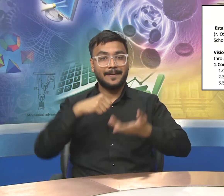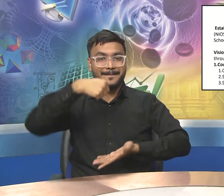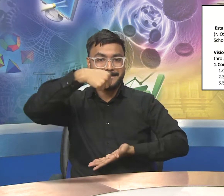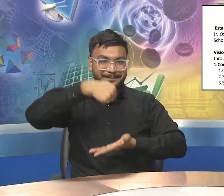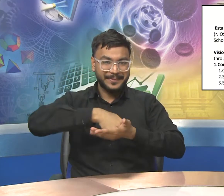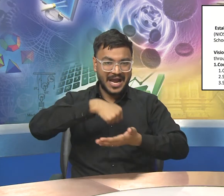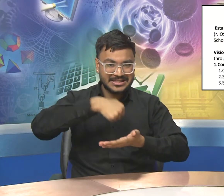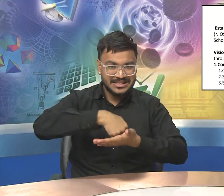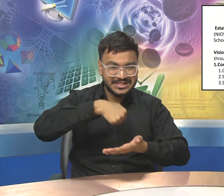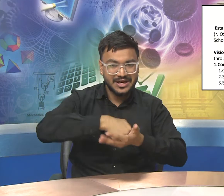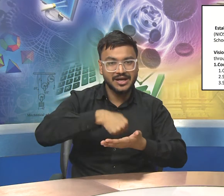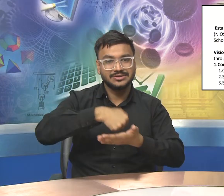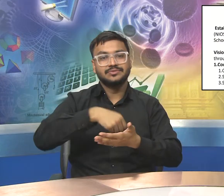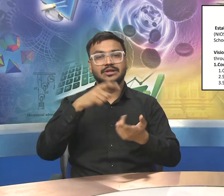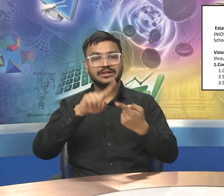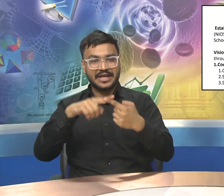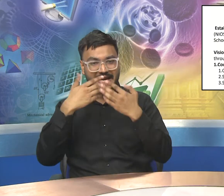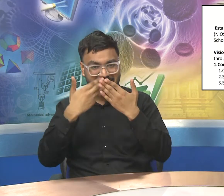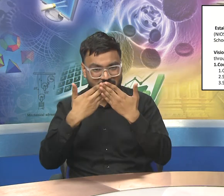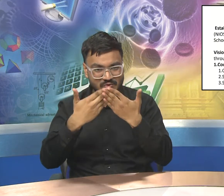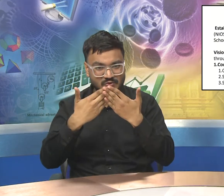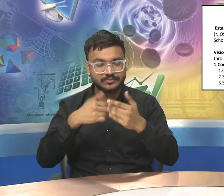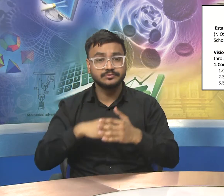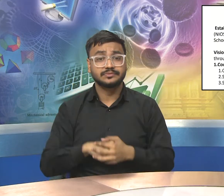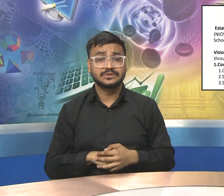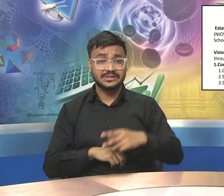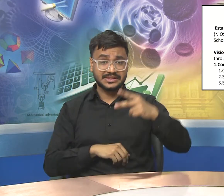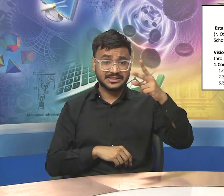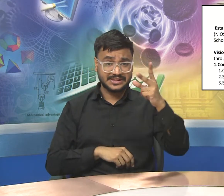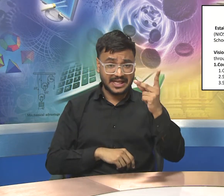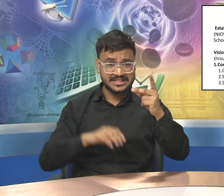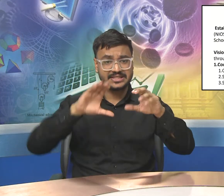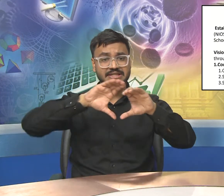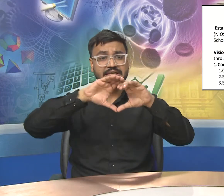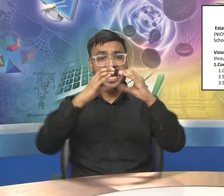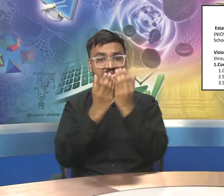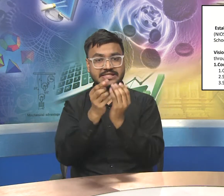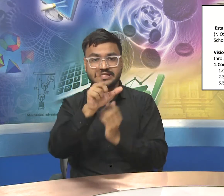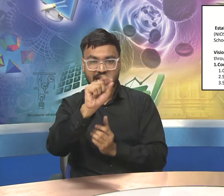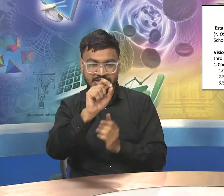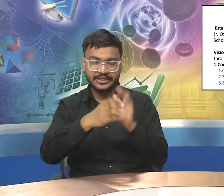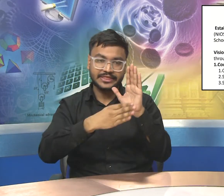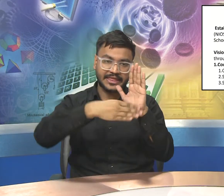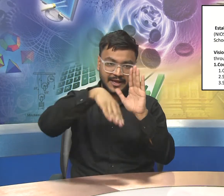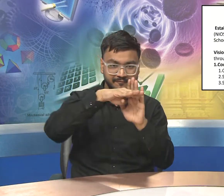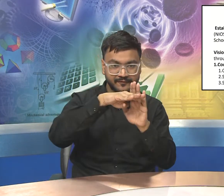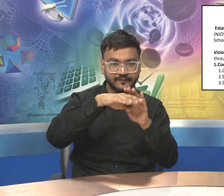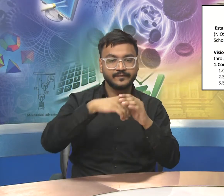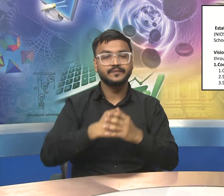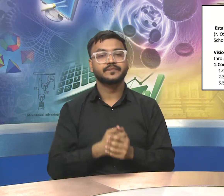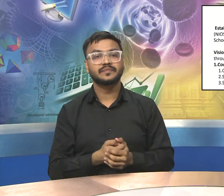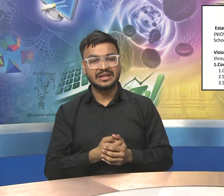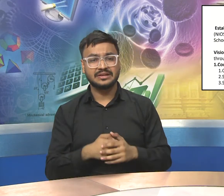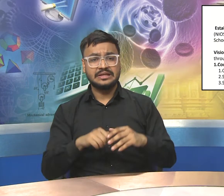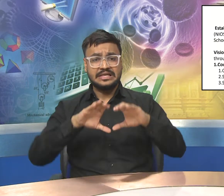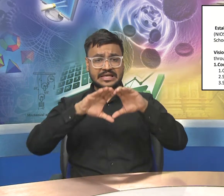NIOS offered different courses, which is Open Basic Education, Secondary Level